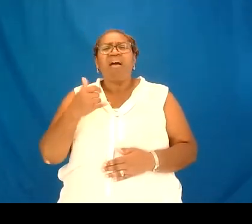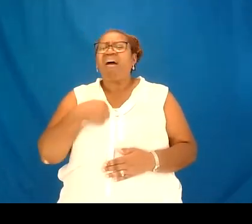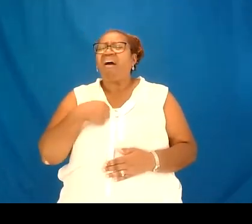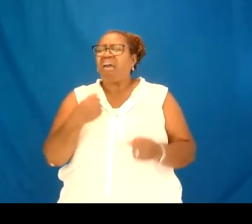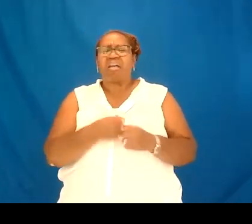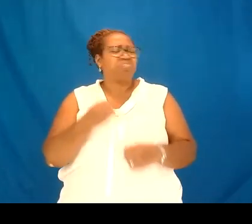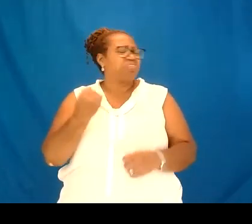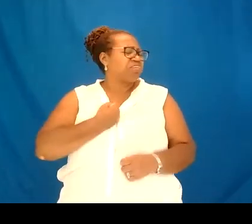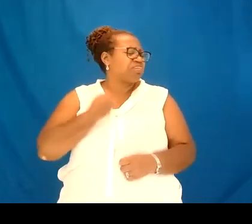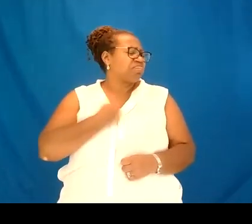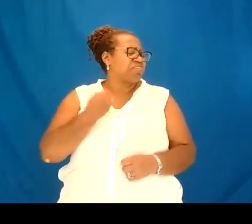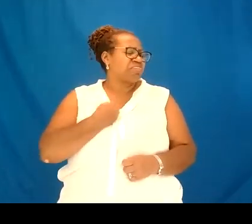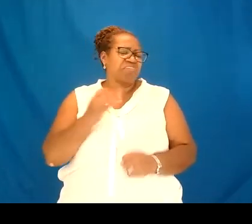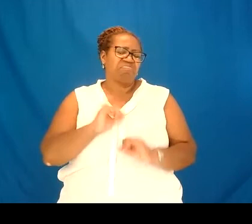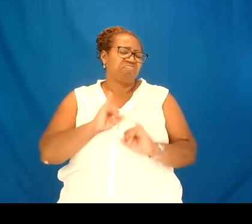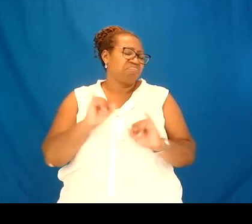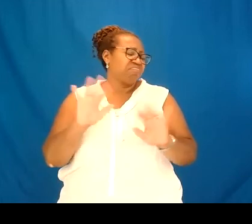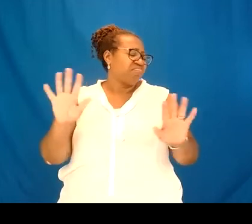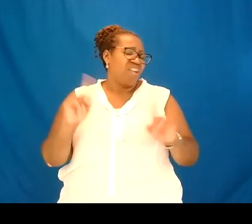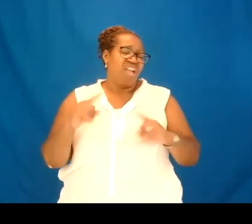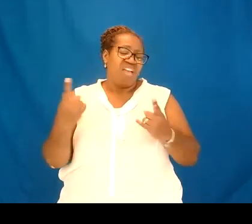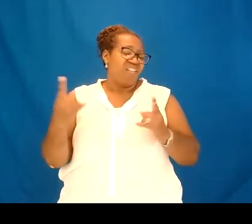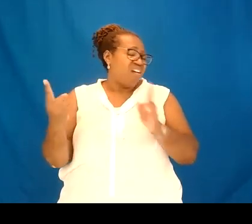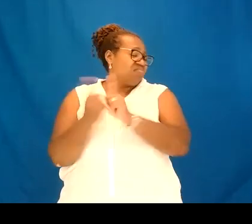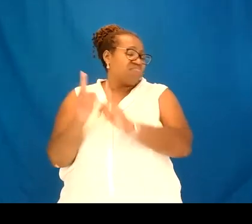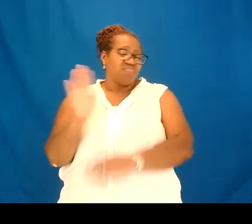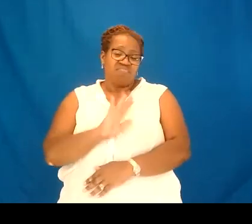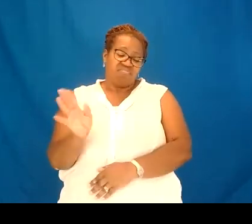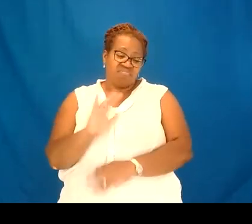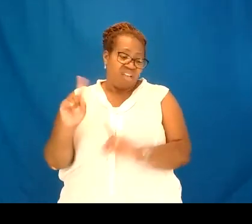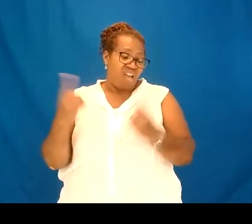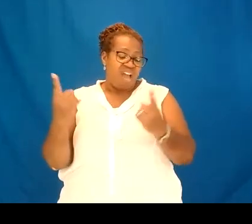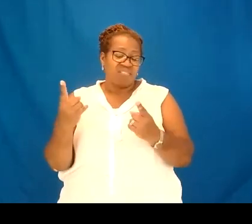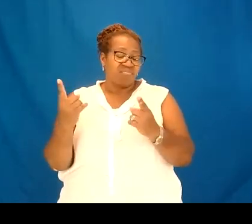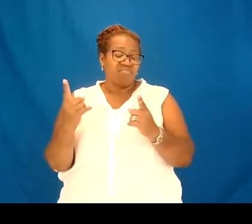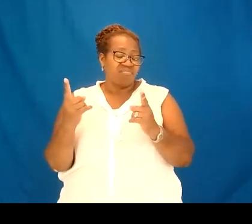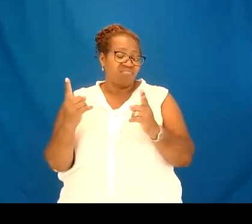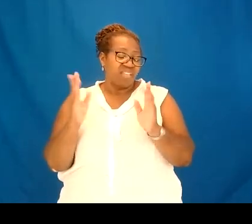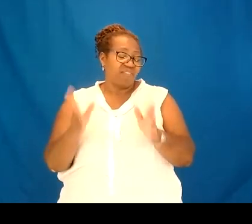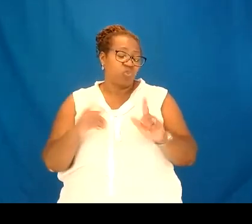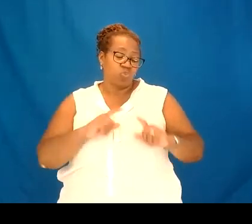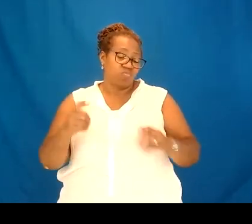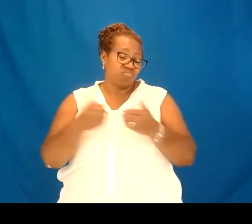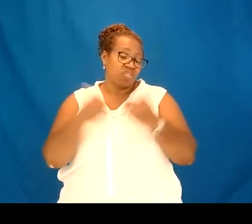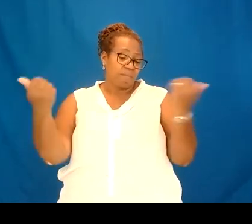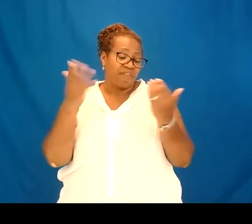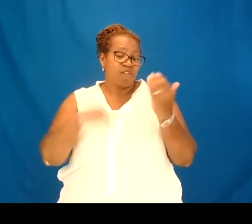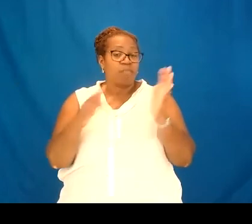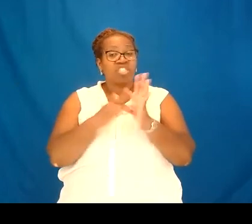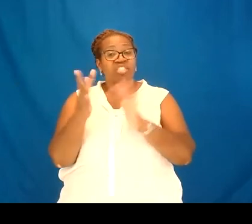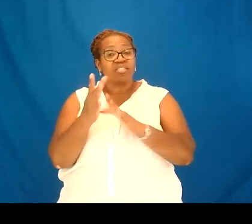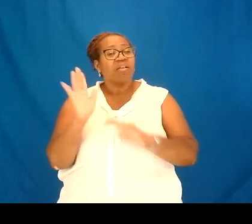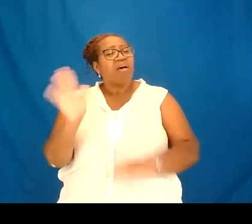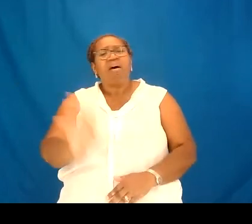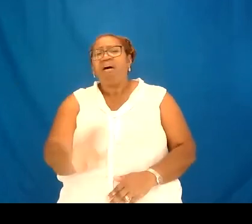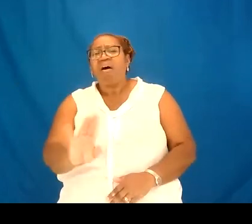of Jesus. Can I tell you nothing that you could have done that could separate you from Jesus? He is standing on the shore